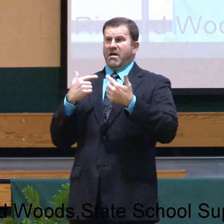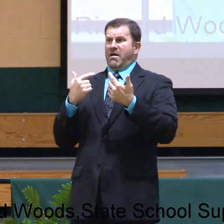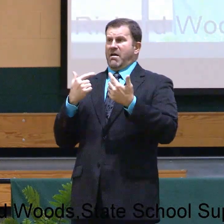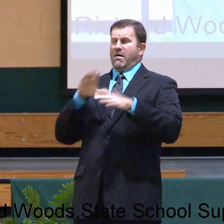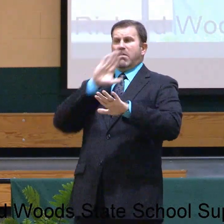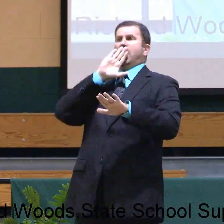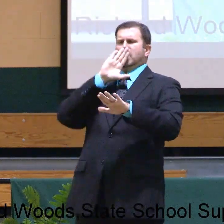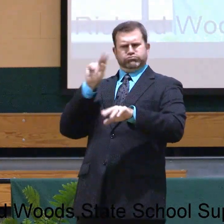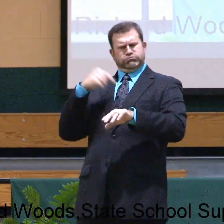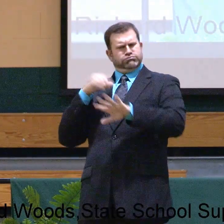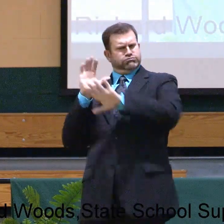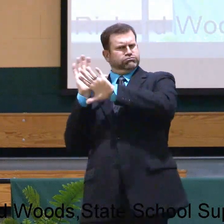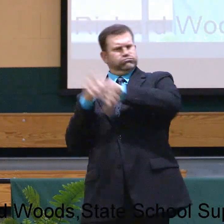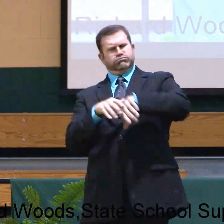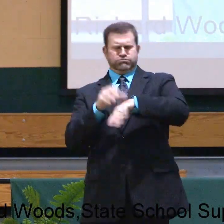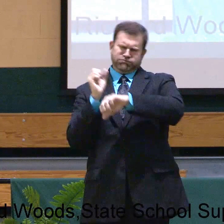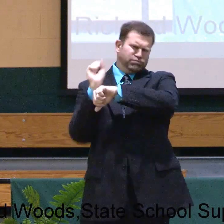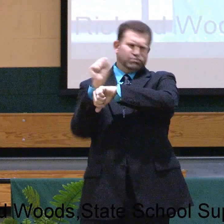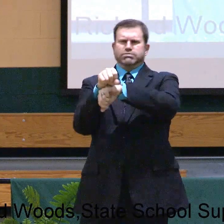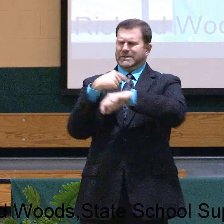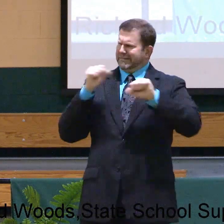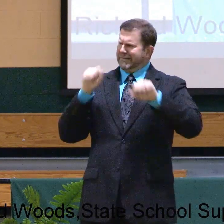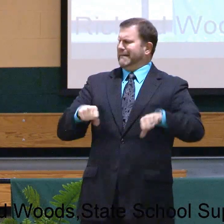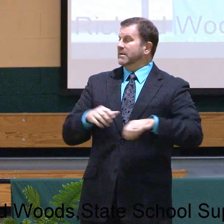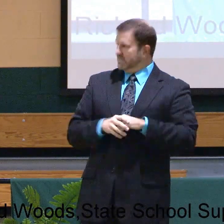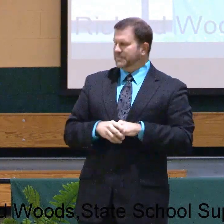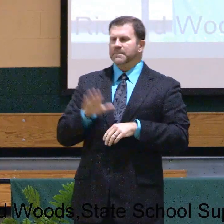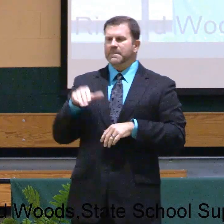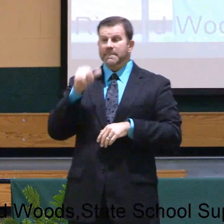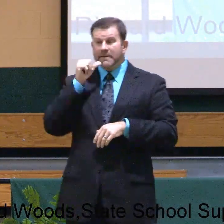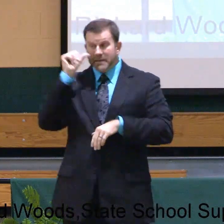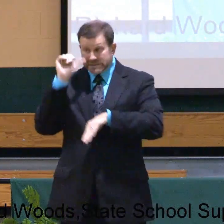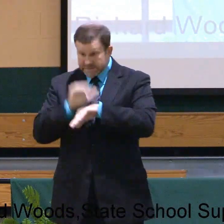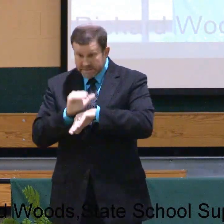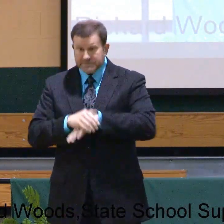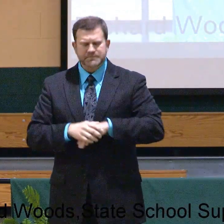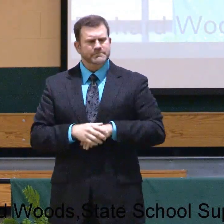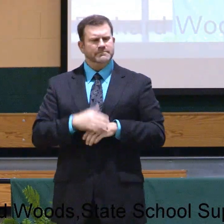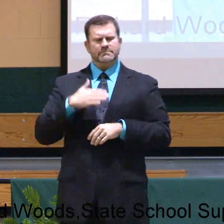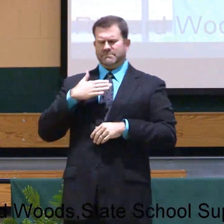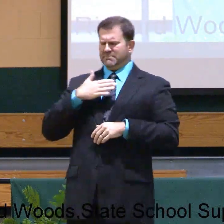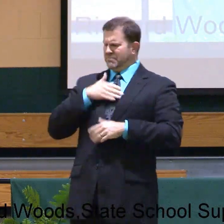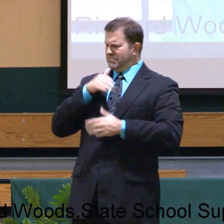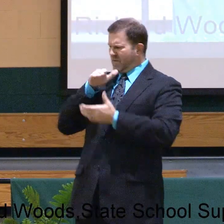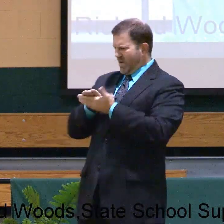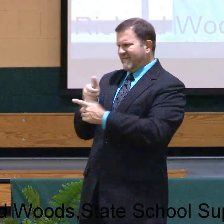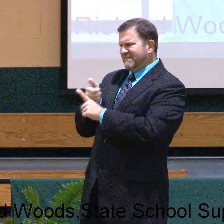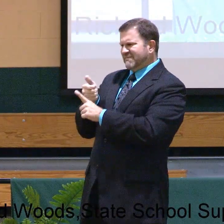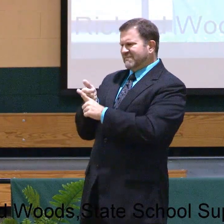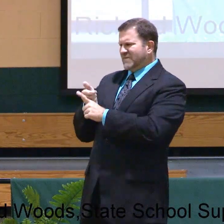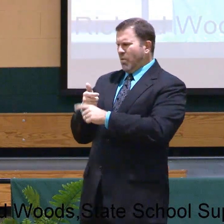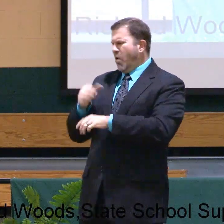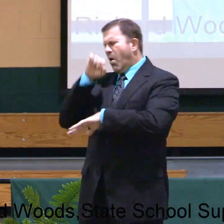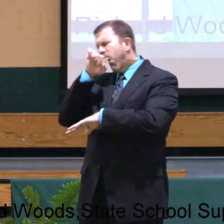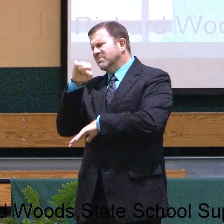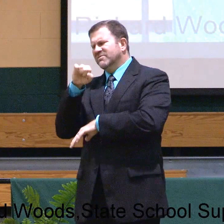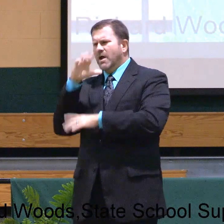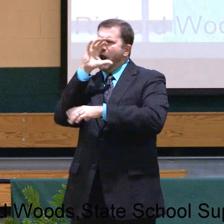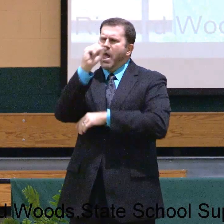even last night, my wife, who is a diehard fan of Dances with the Stars, to see a